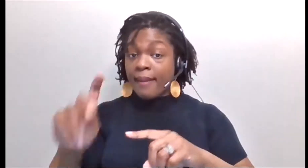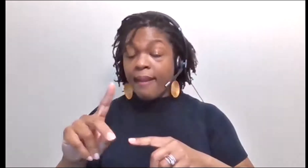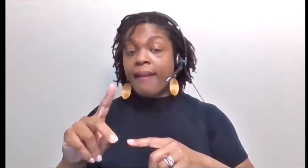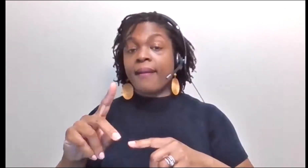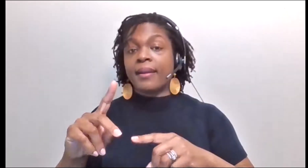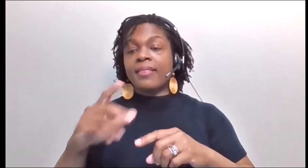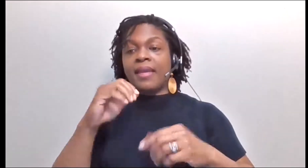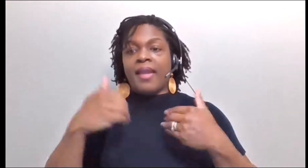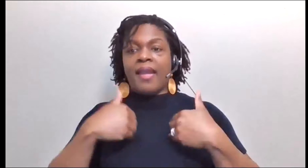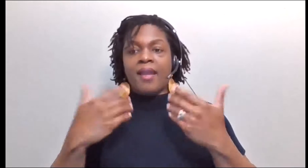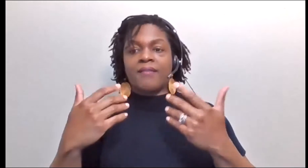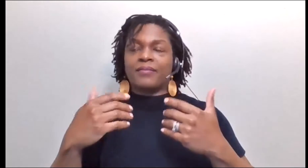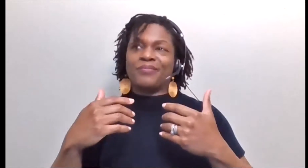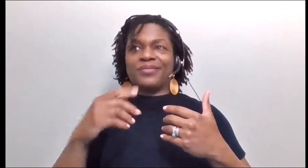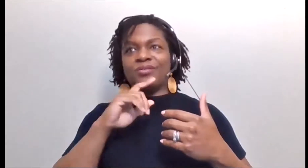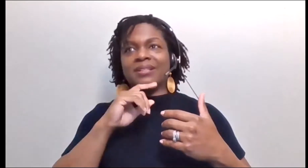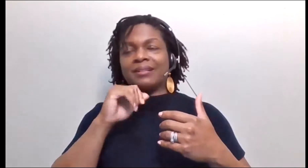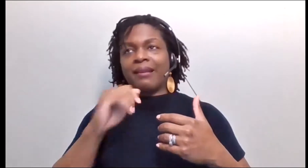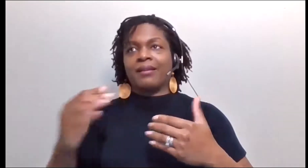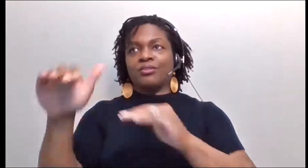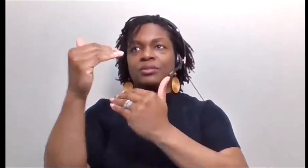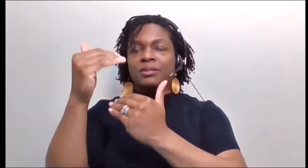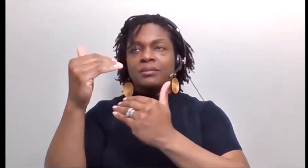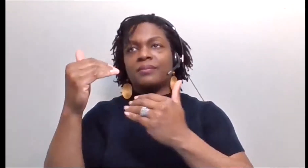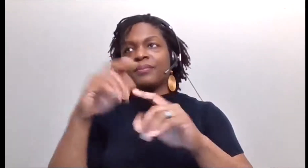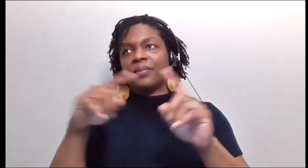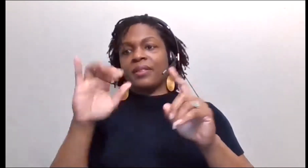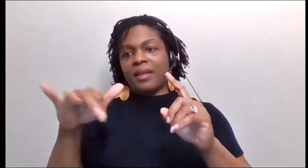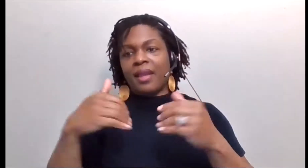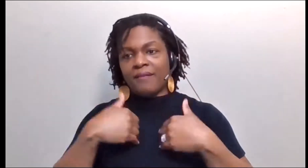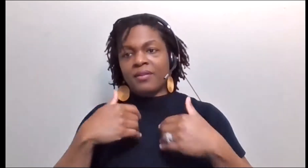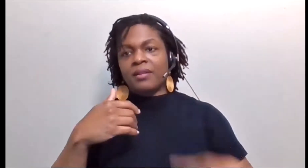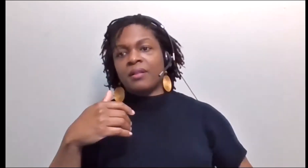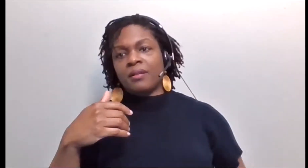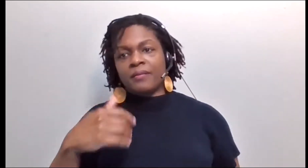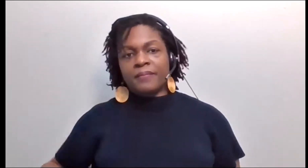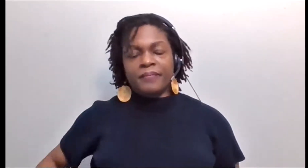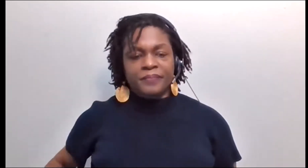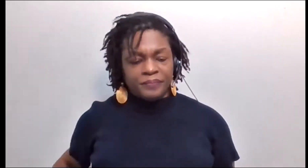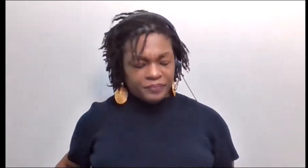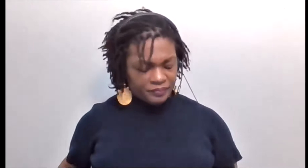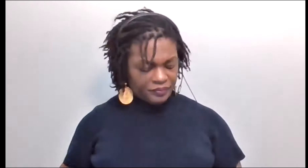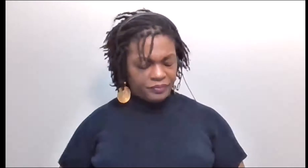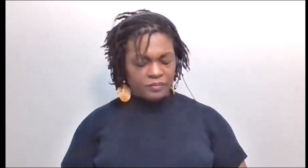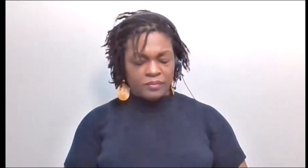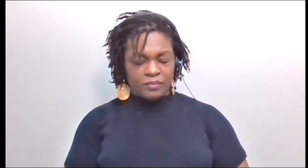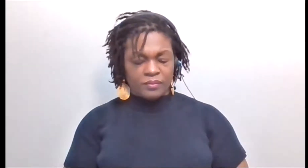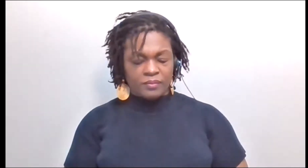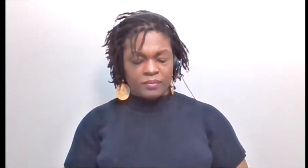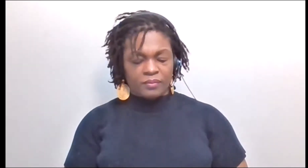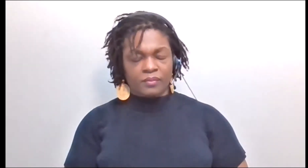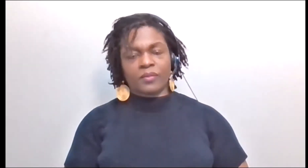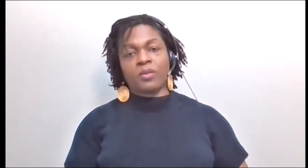want to say restrictions, but there are some requirements that need to be met to continue day hab. We'll have more next month,